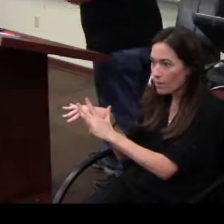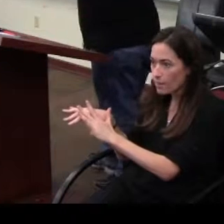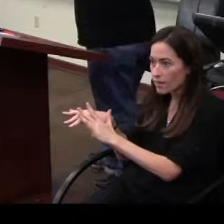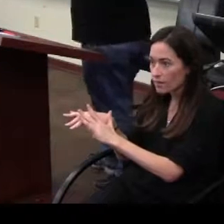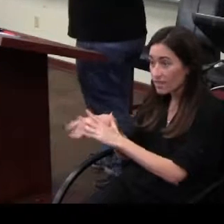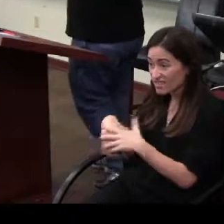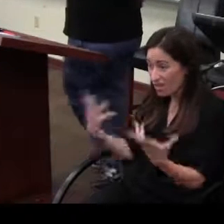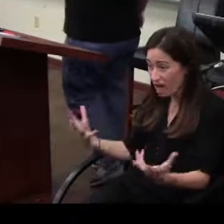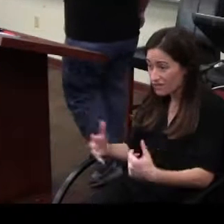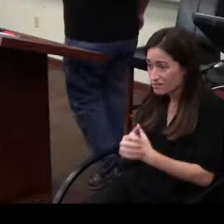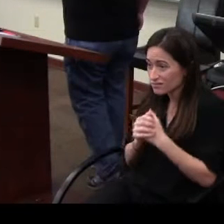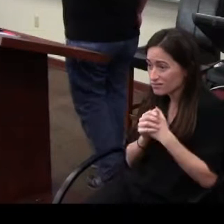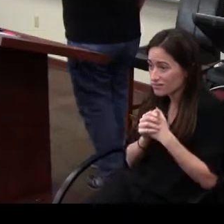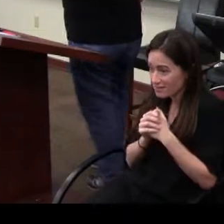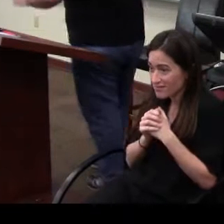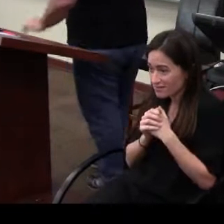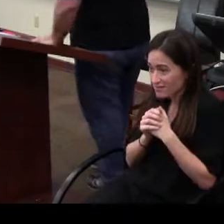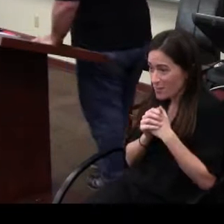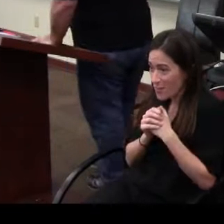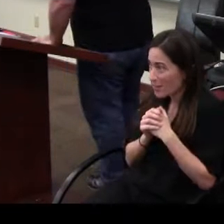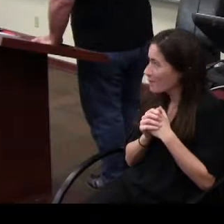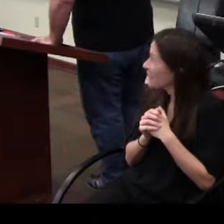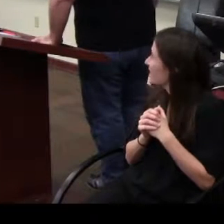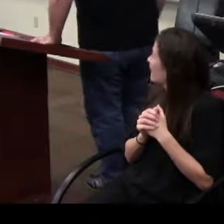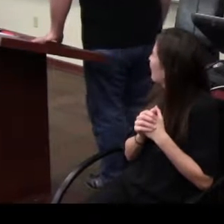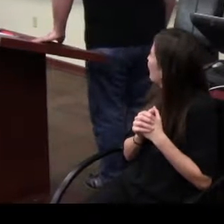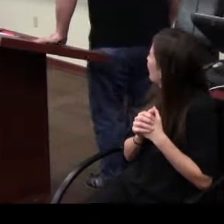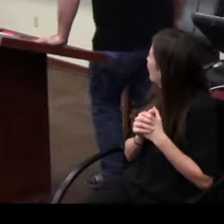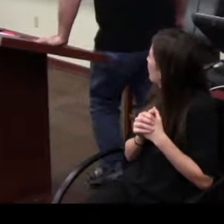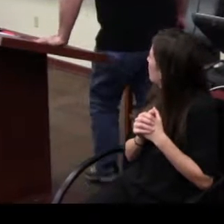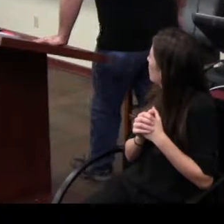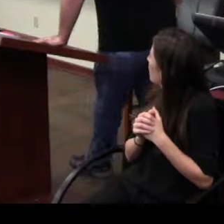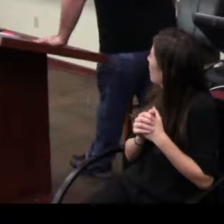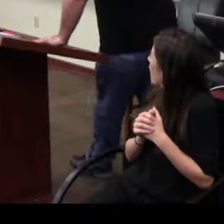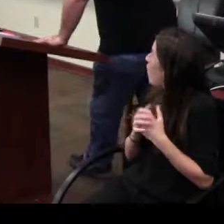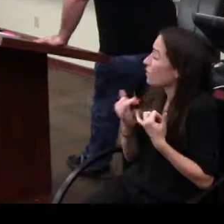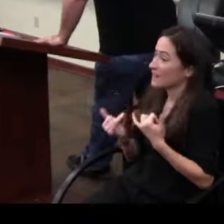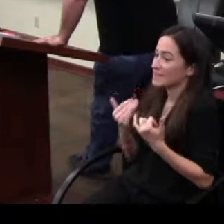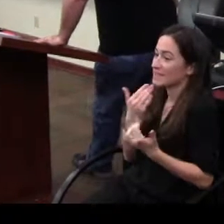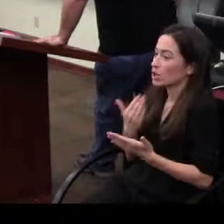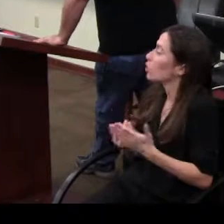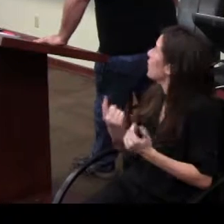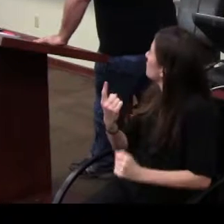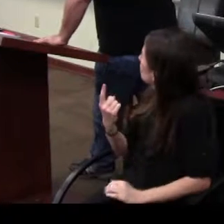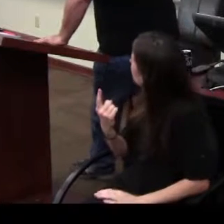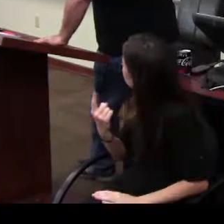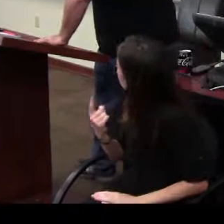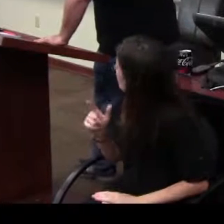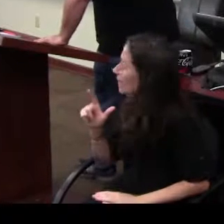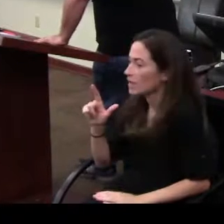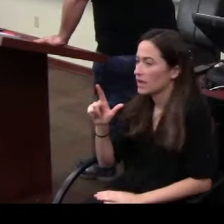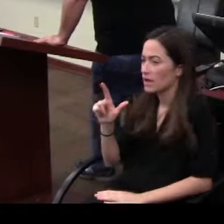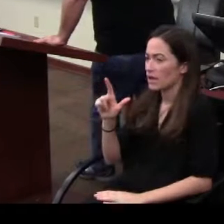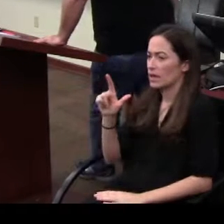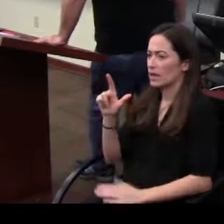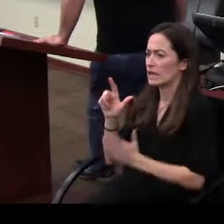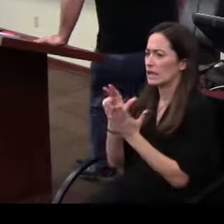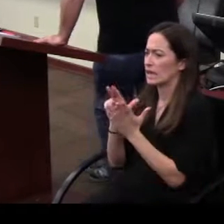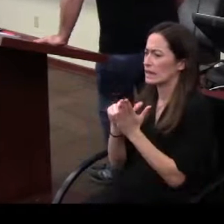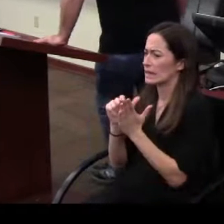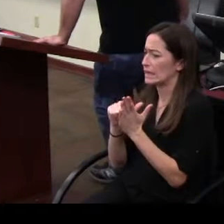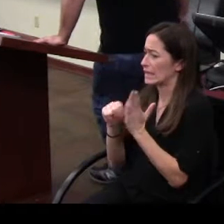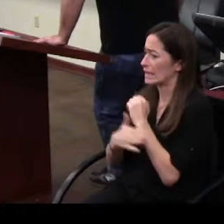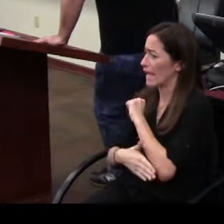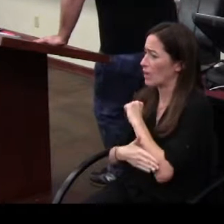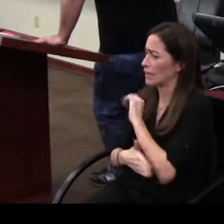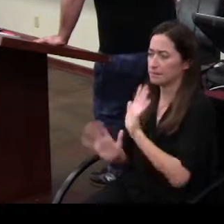chunk. Then another one. Oh, yeah, this is great. Licking County, Ohio. I don't name them,